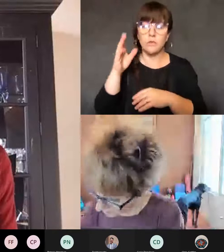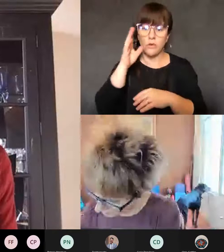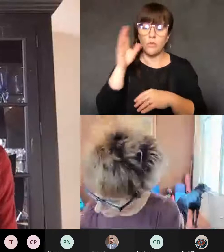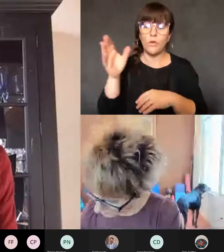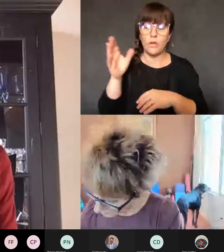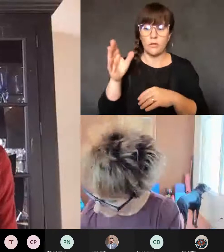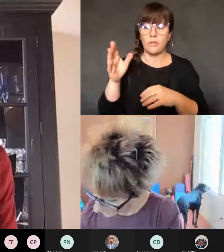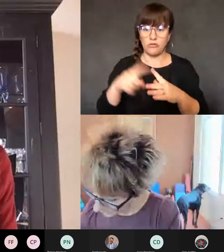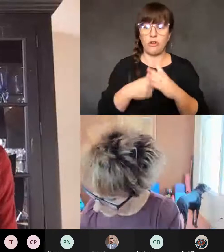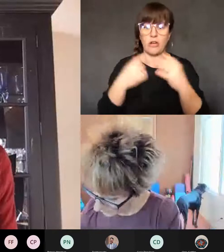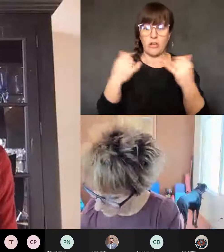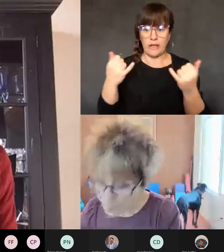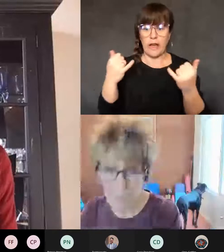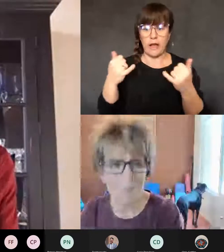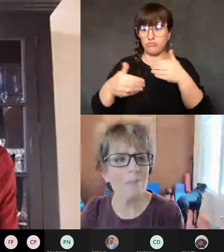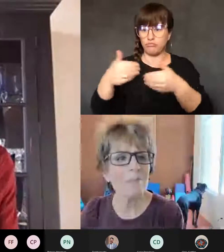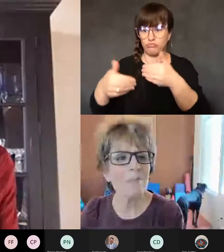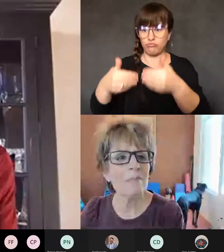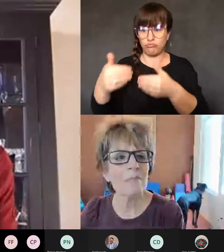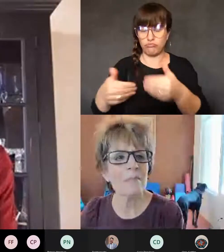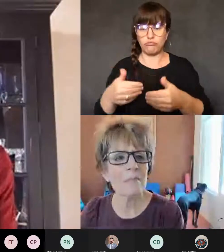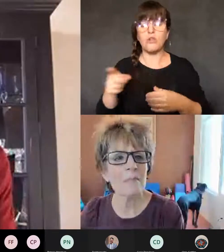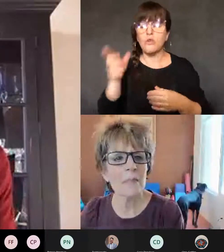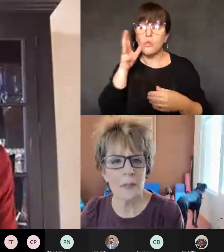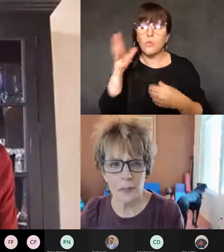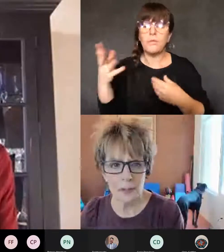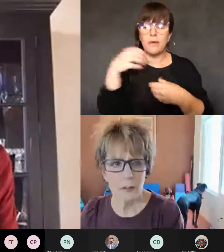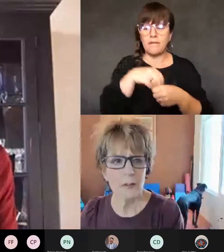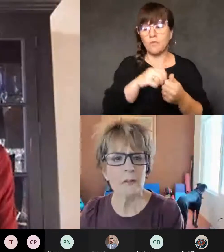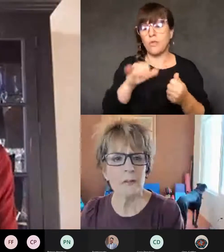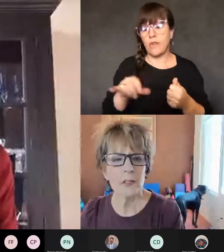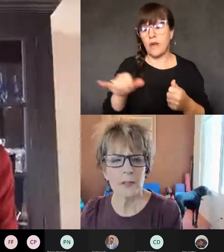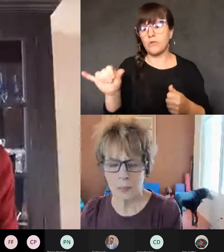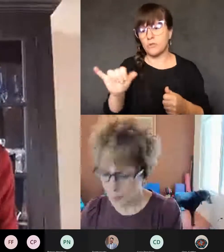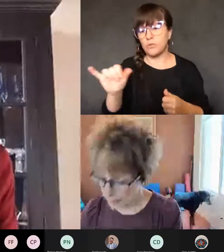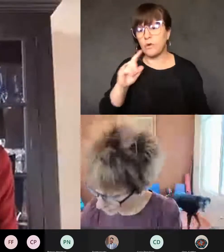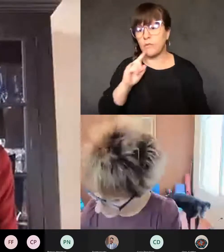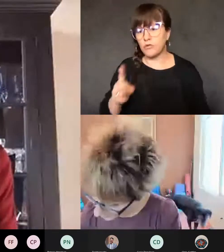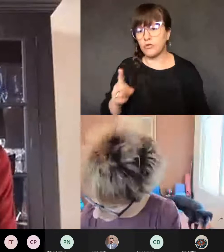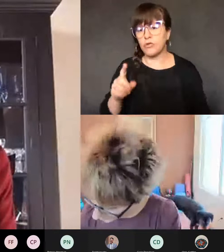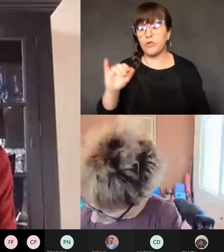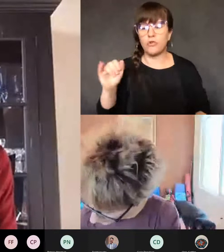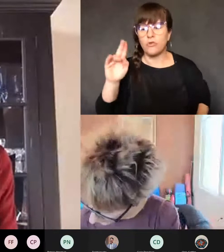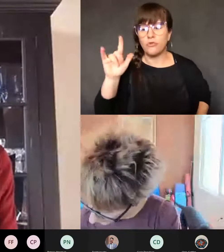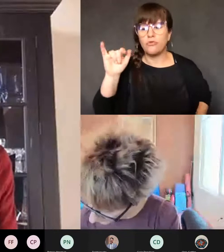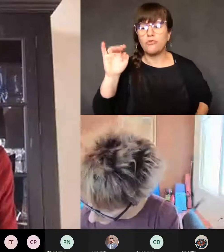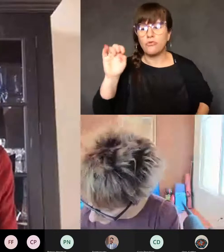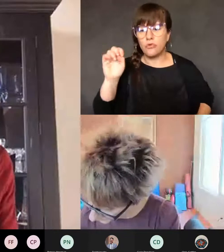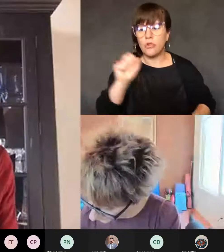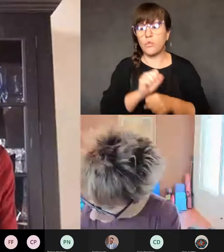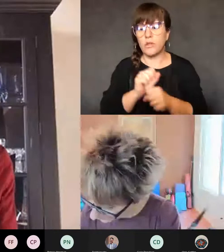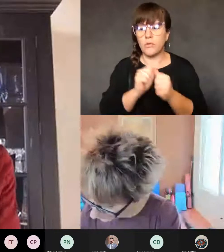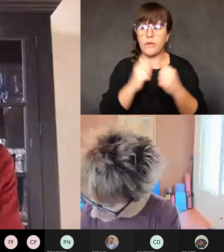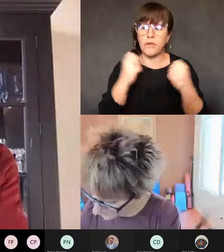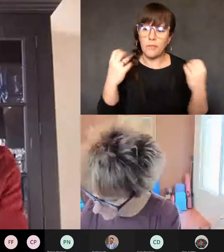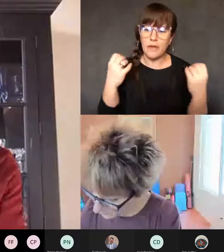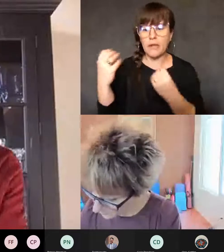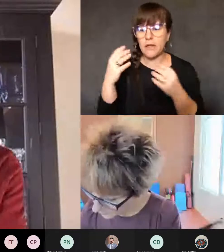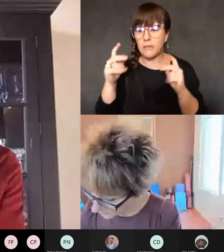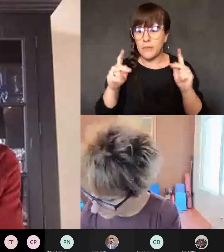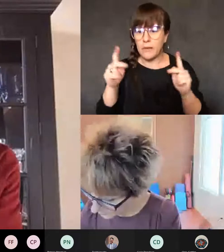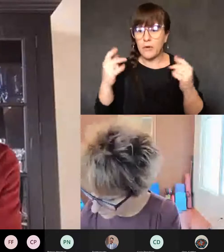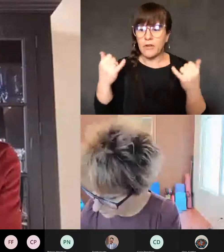will be pretty soon, depending upon which role that you're in. But Julie's working with a lot of people now on getting those action